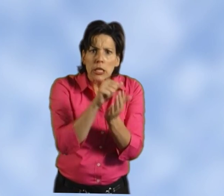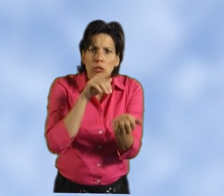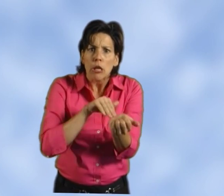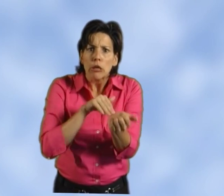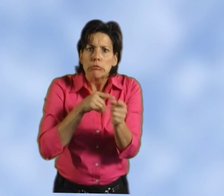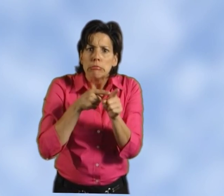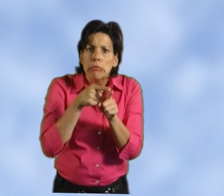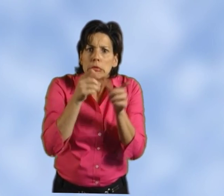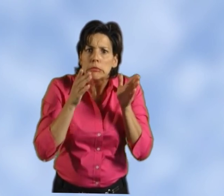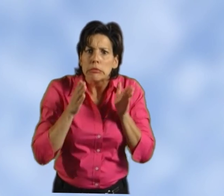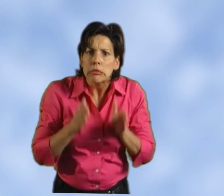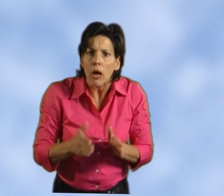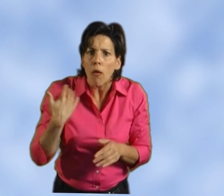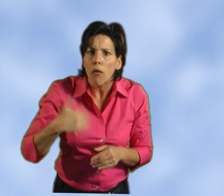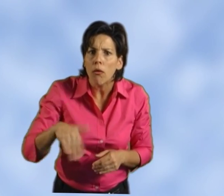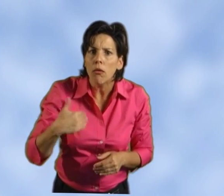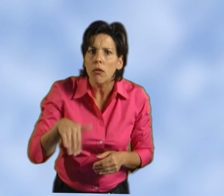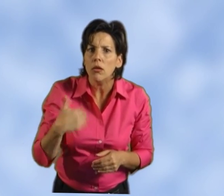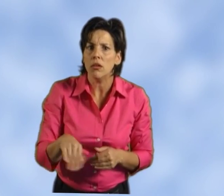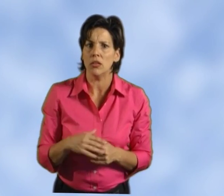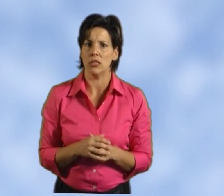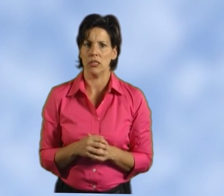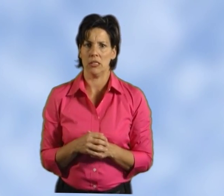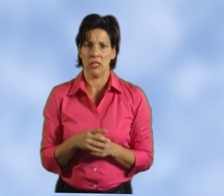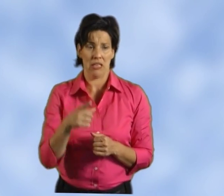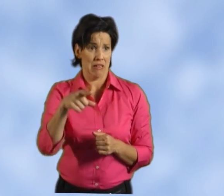and an oncologist.